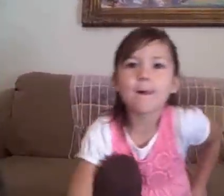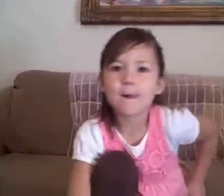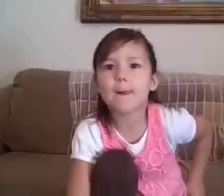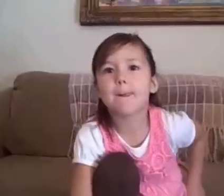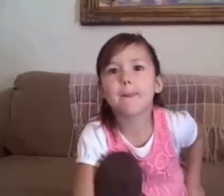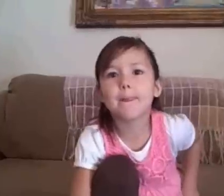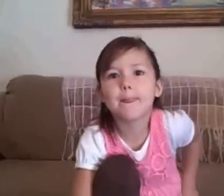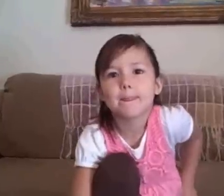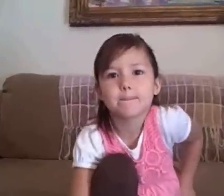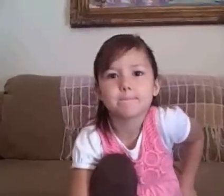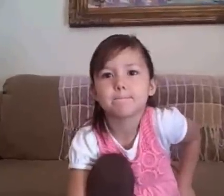What's eat?